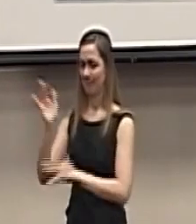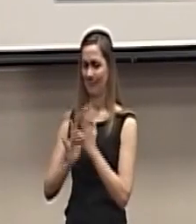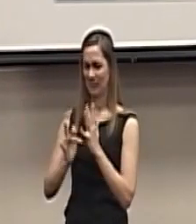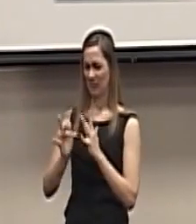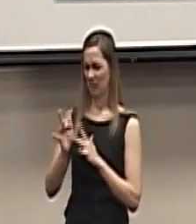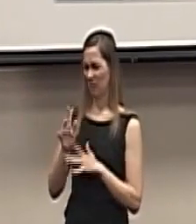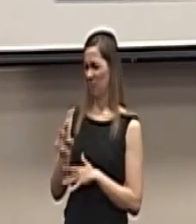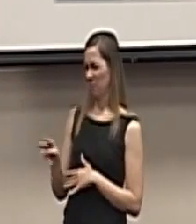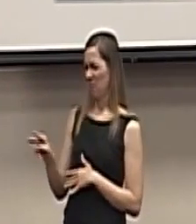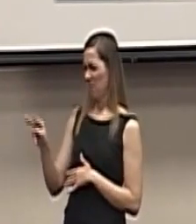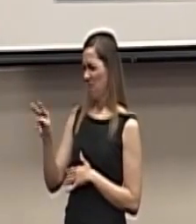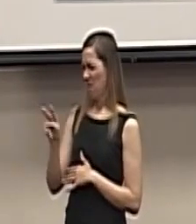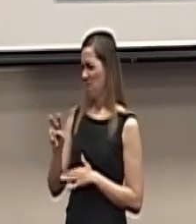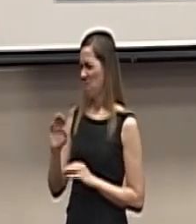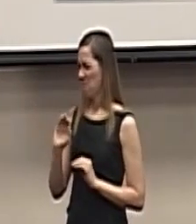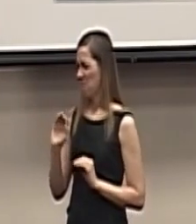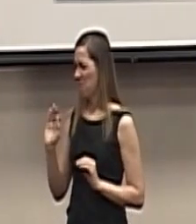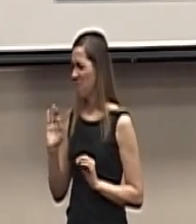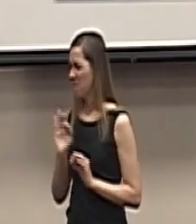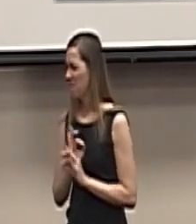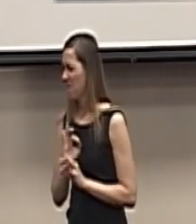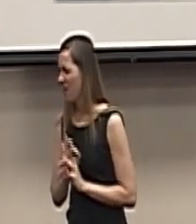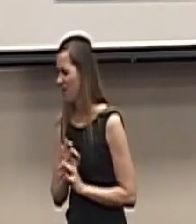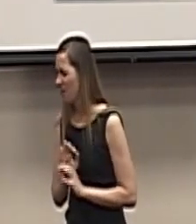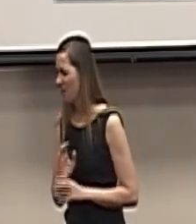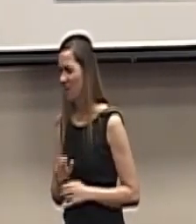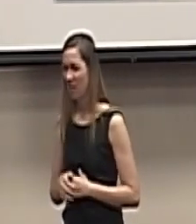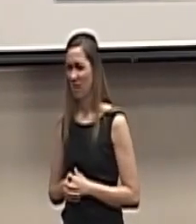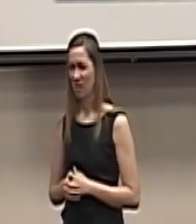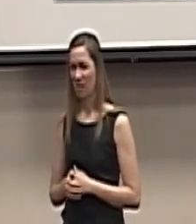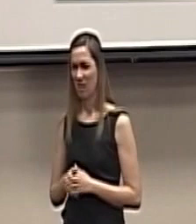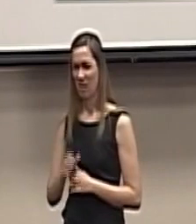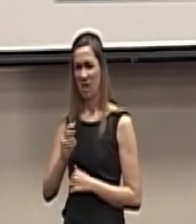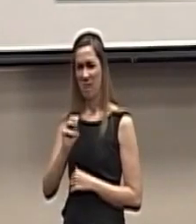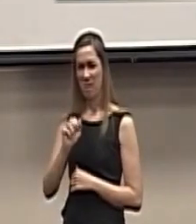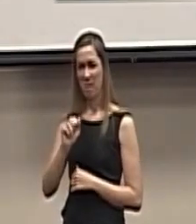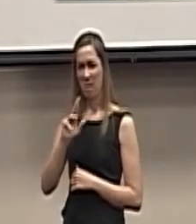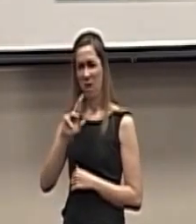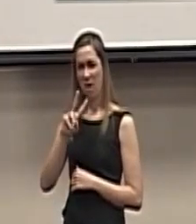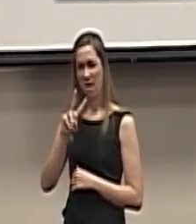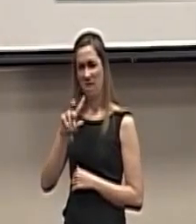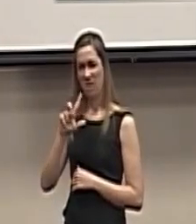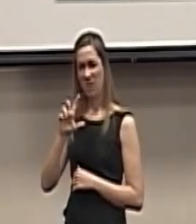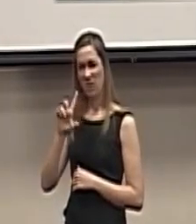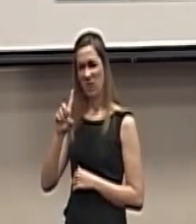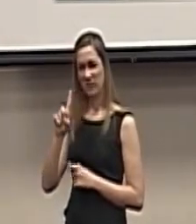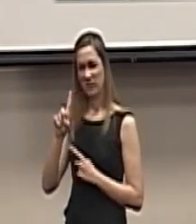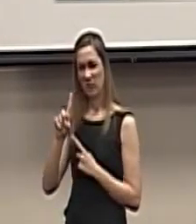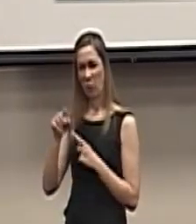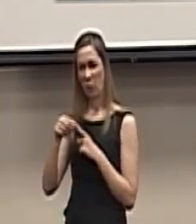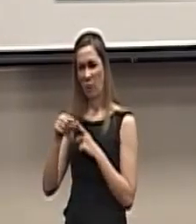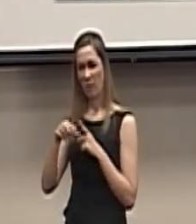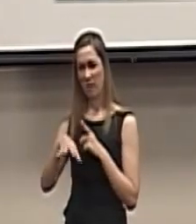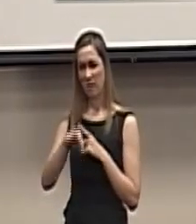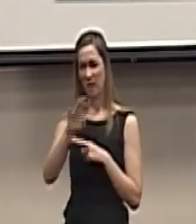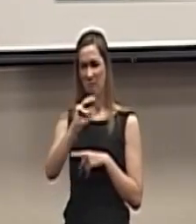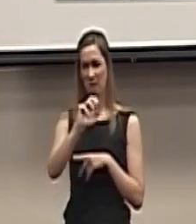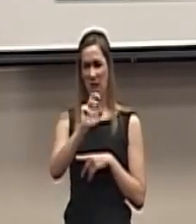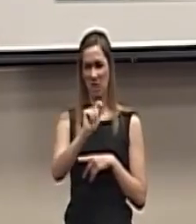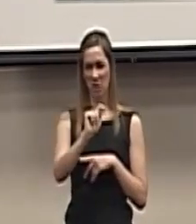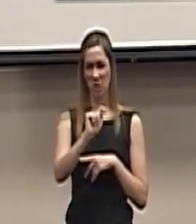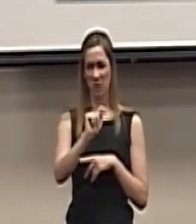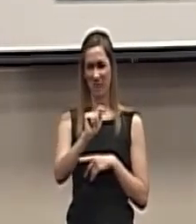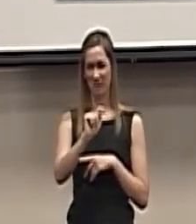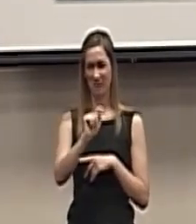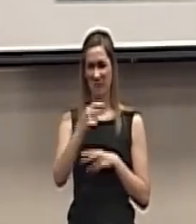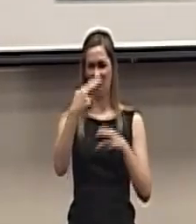for their lack of faith. He marveled at them. That word marveled is the same word that we find in the book of Matthew for the apostles when